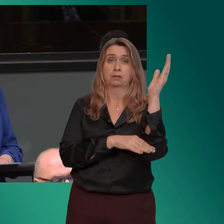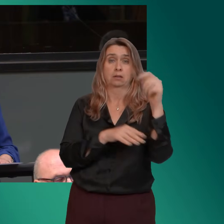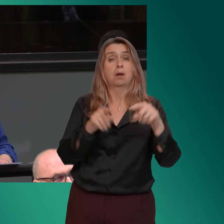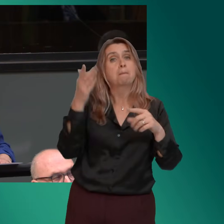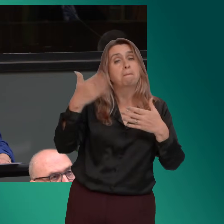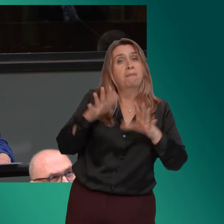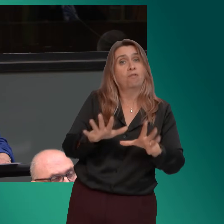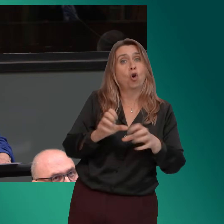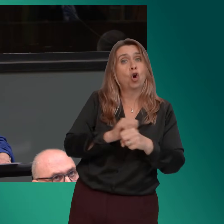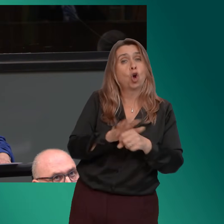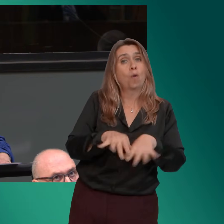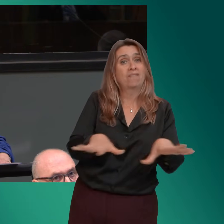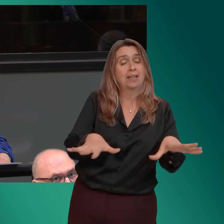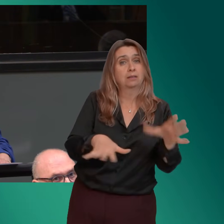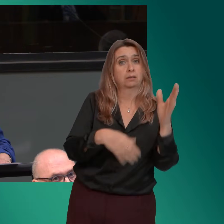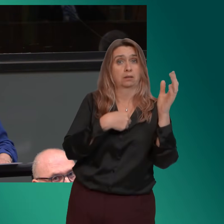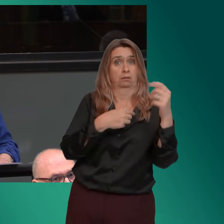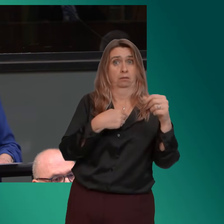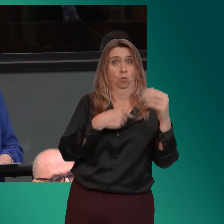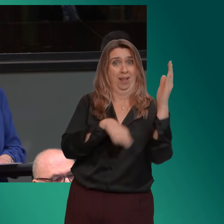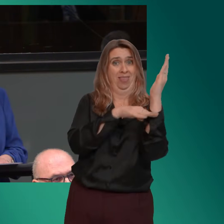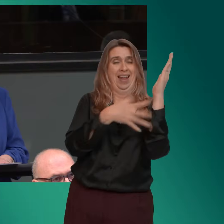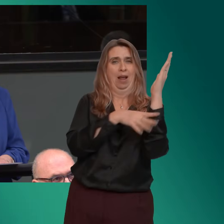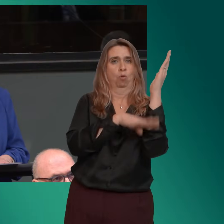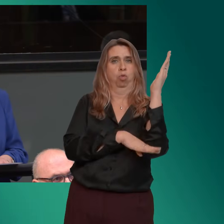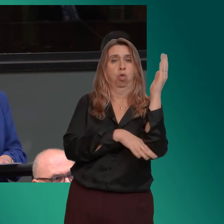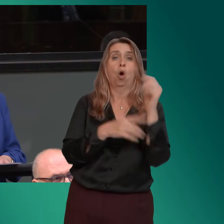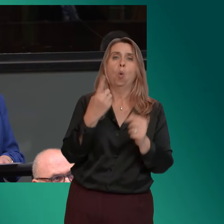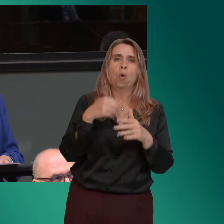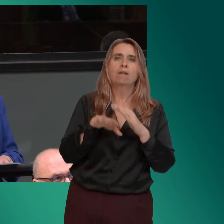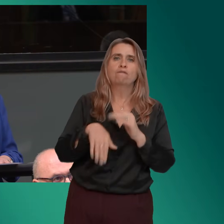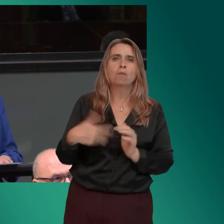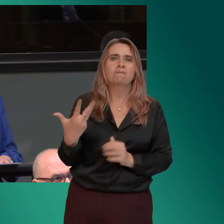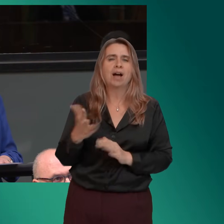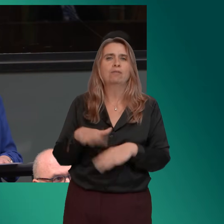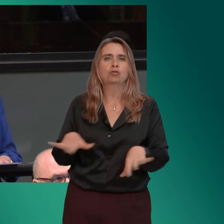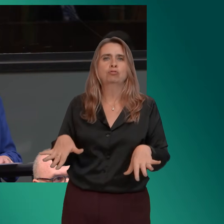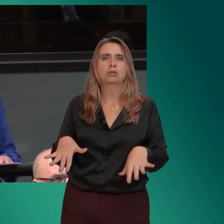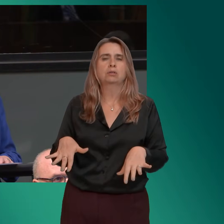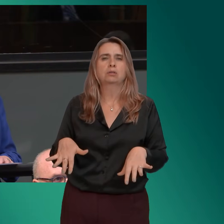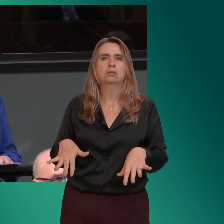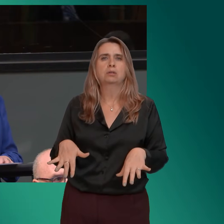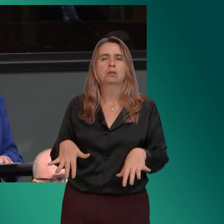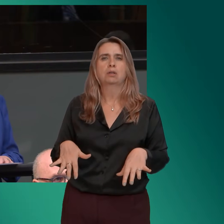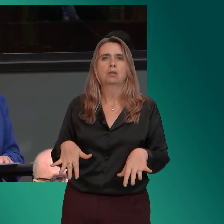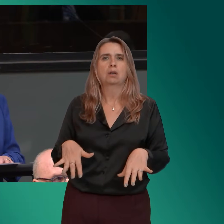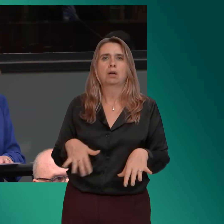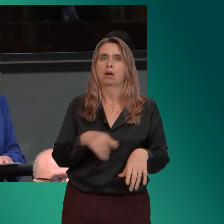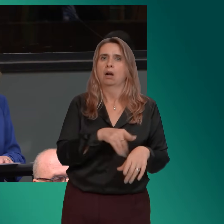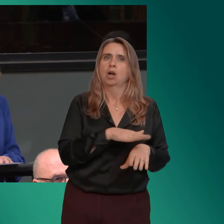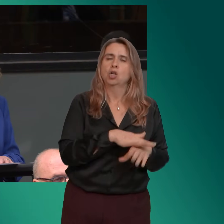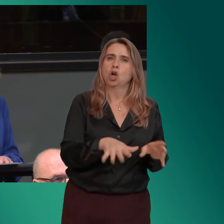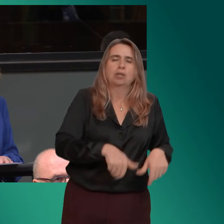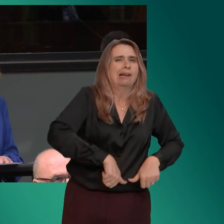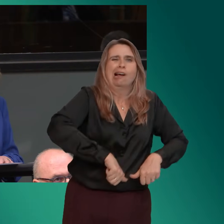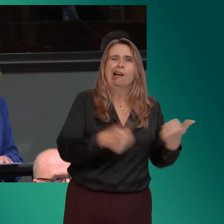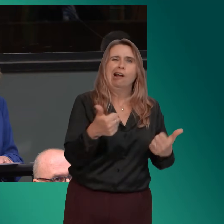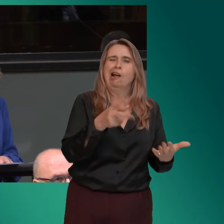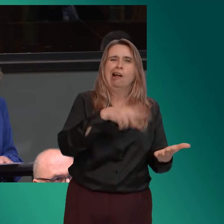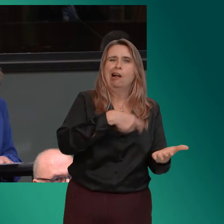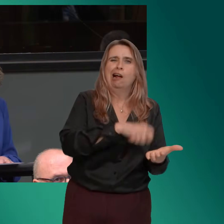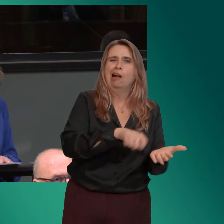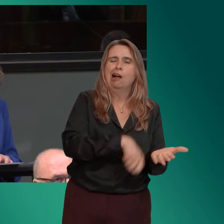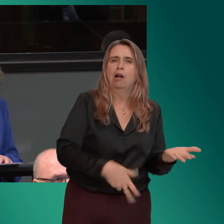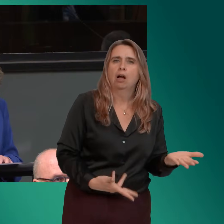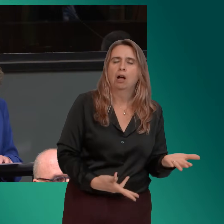pupils is reported to leave primary school functionally illiterate. The evidence is clear. Standards